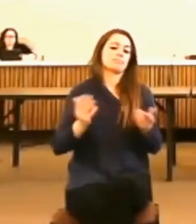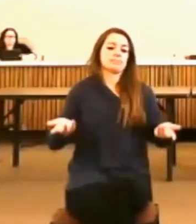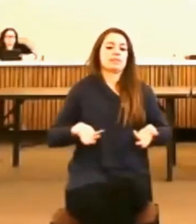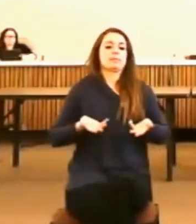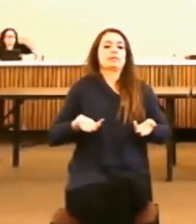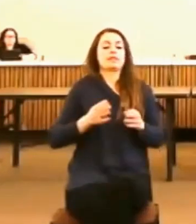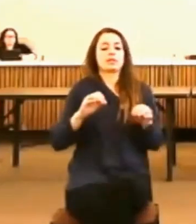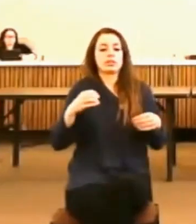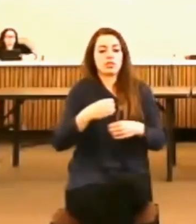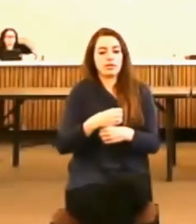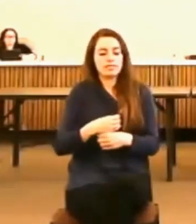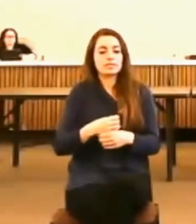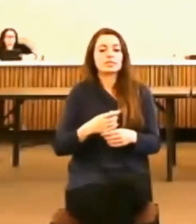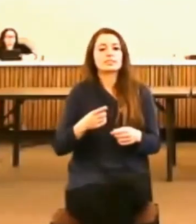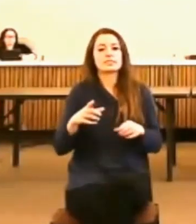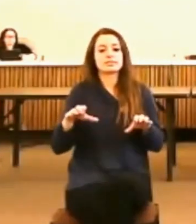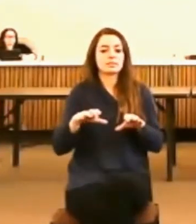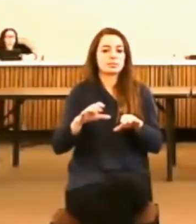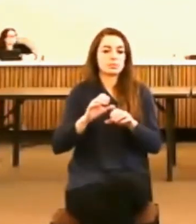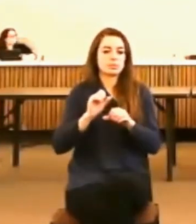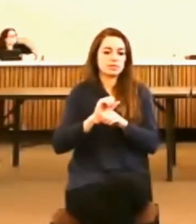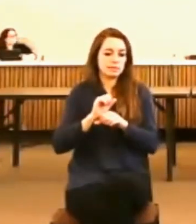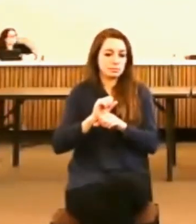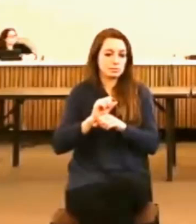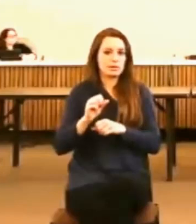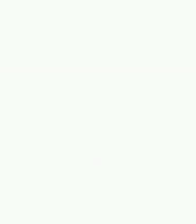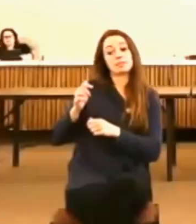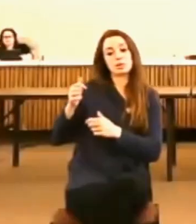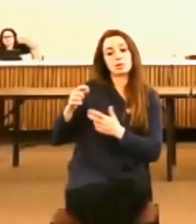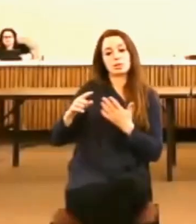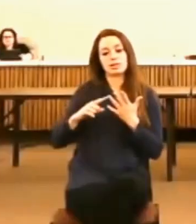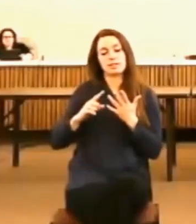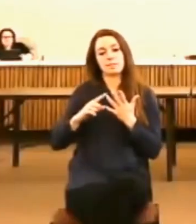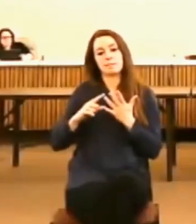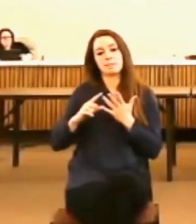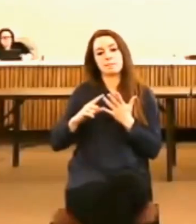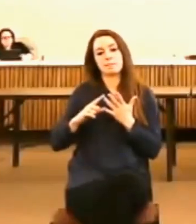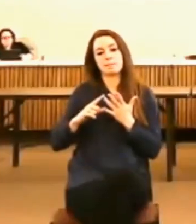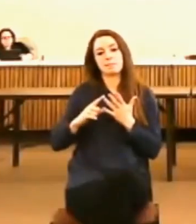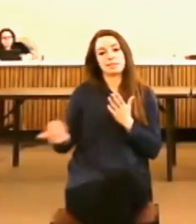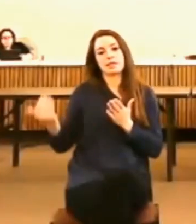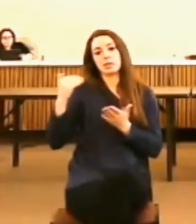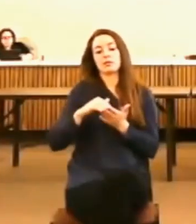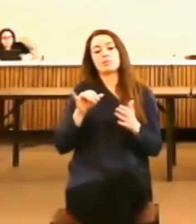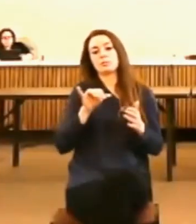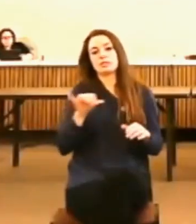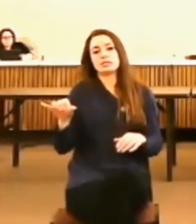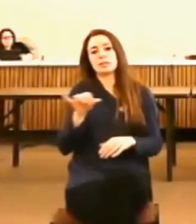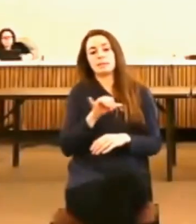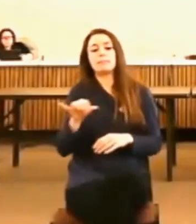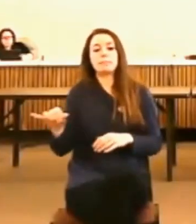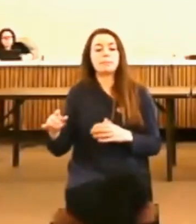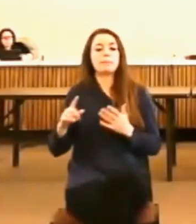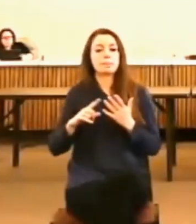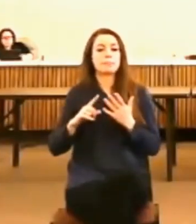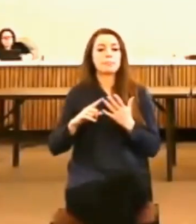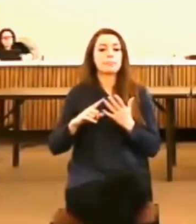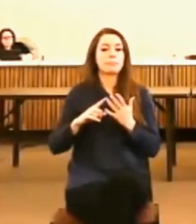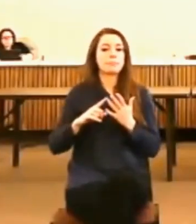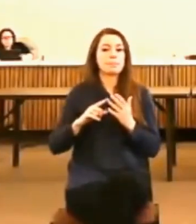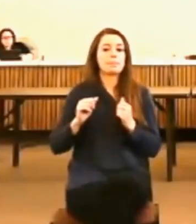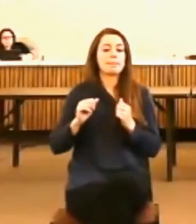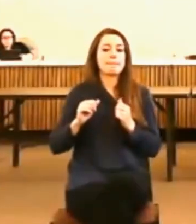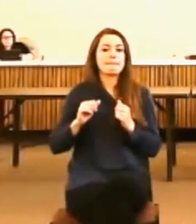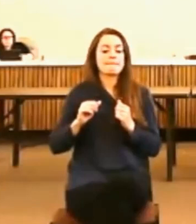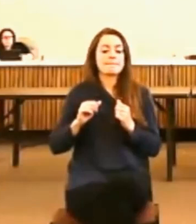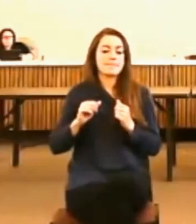fourth reactor of the Chernobyl nuclear power plant in 1986 caused the largest release of